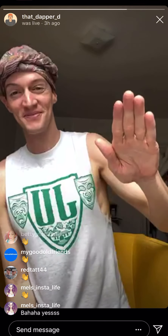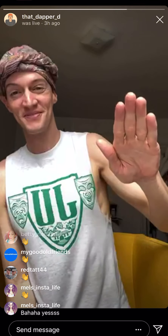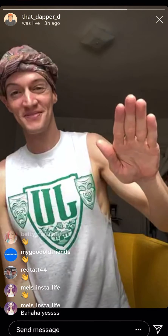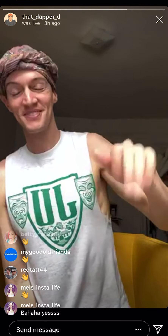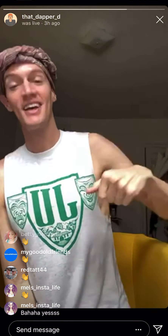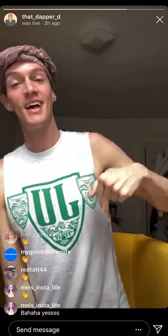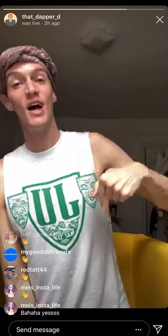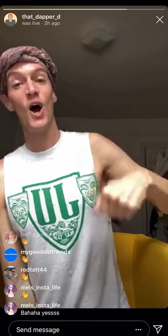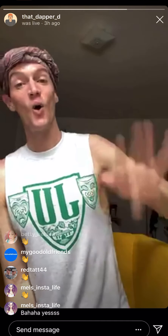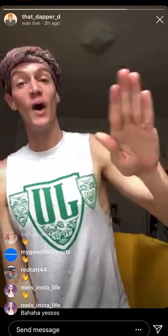away